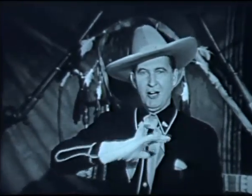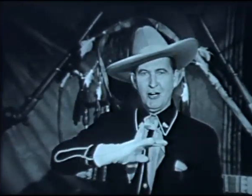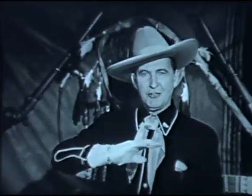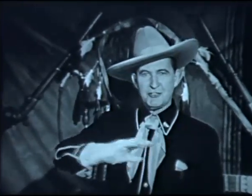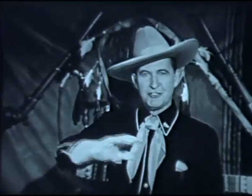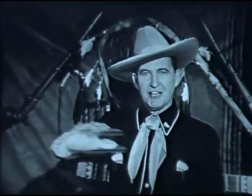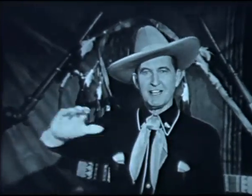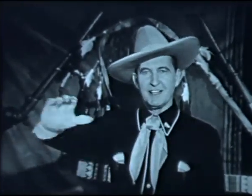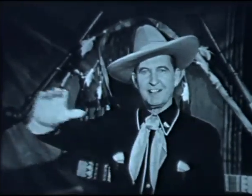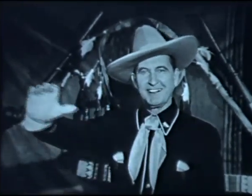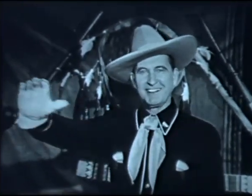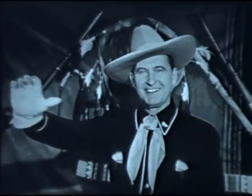wash day.